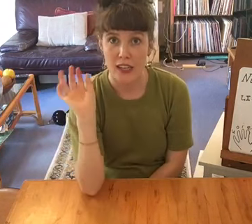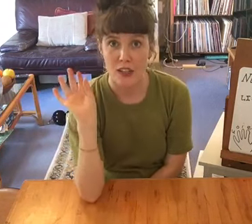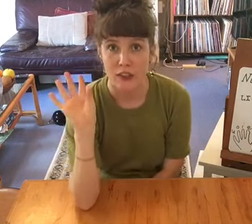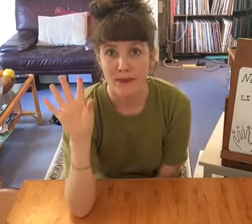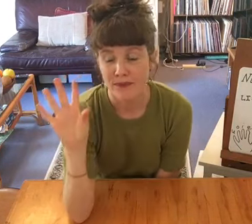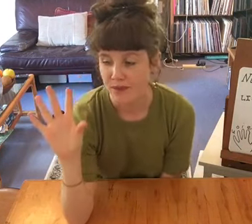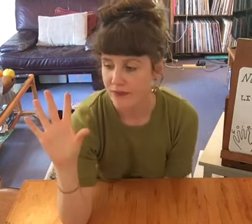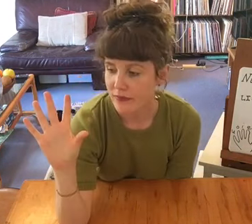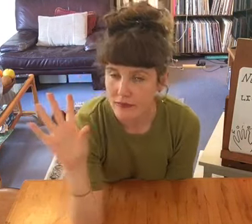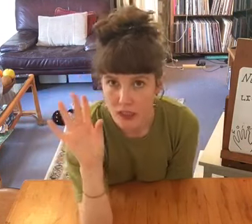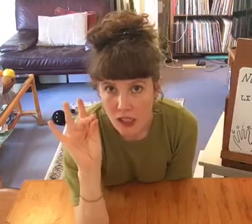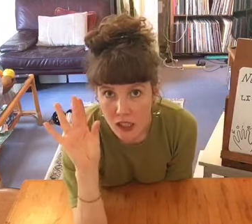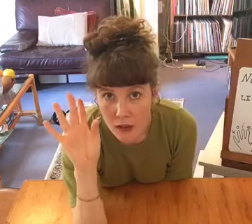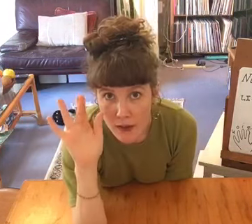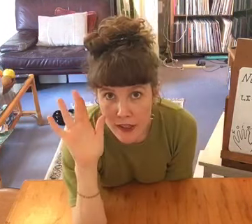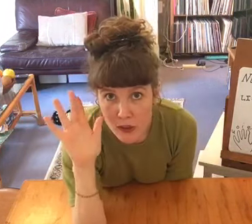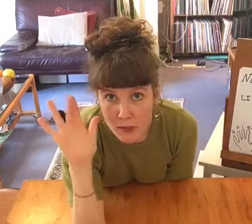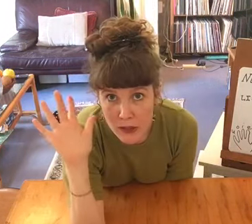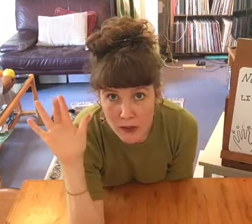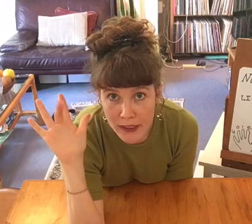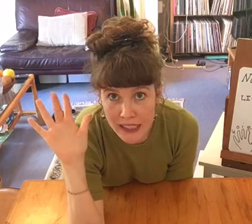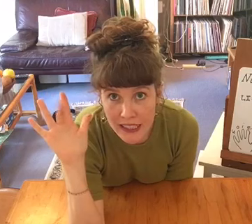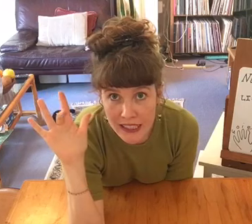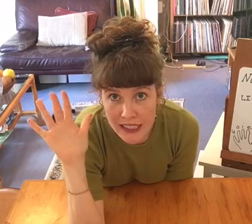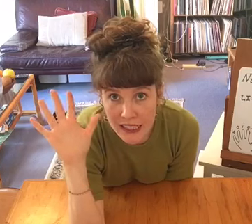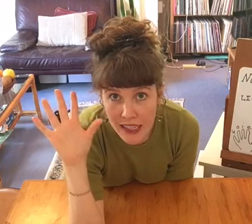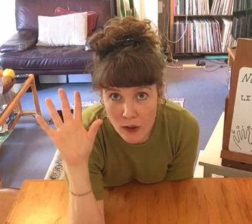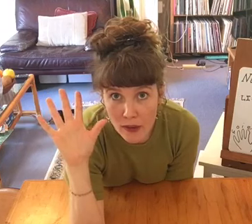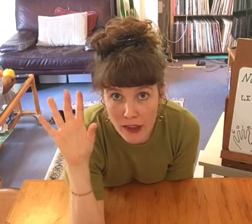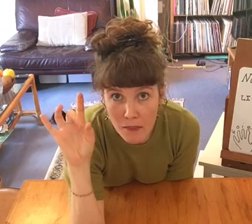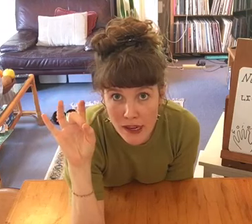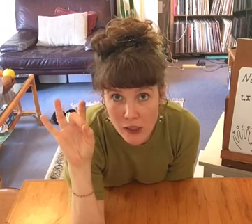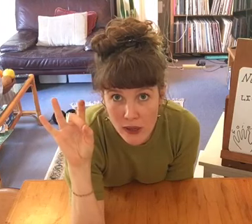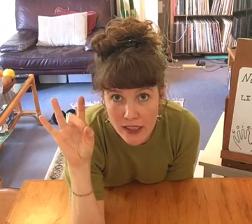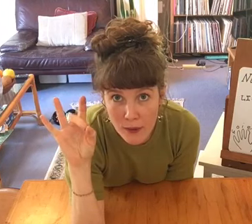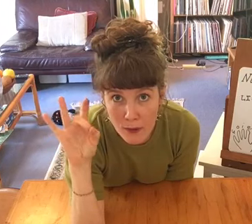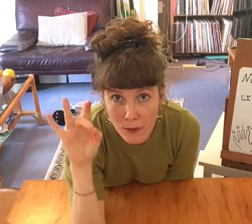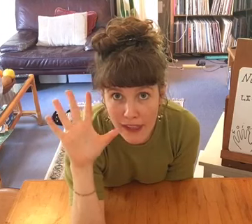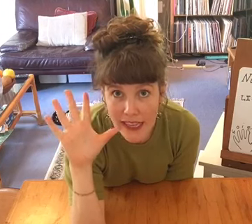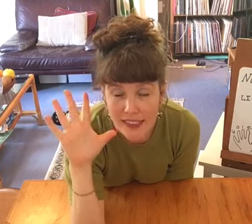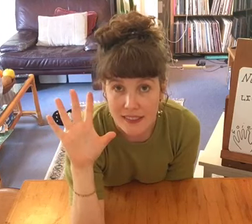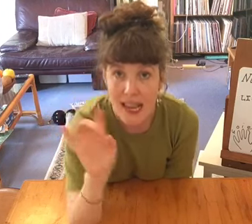to find your middle finger and your thumb and you get to flick it.